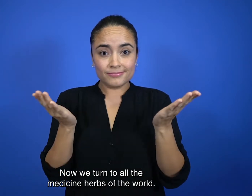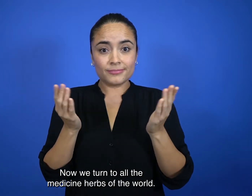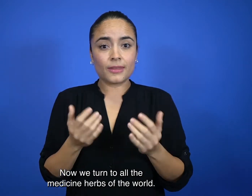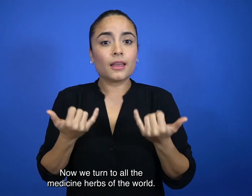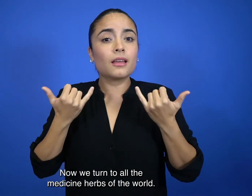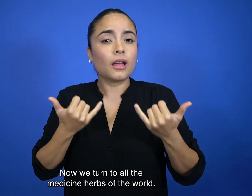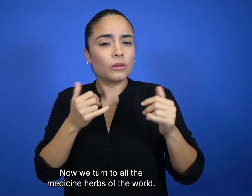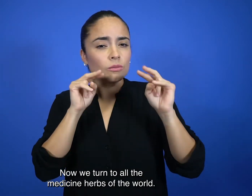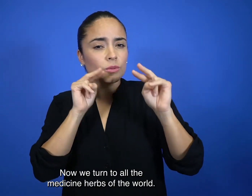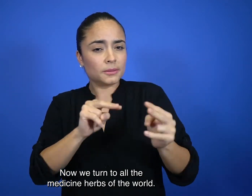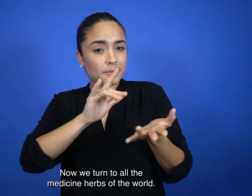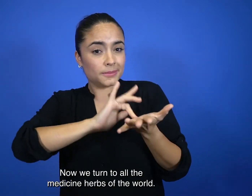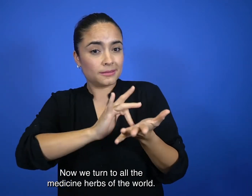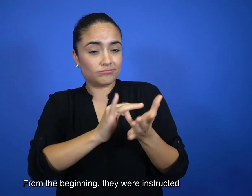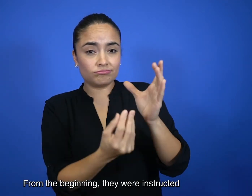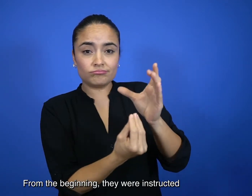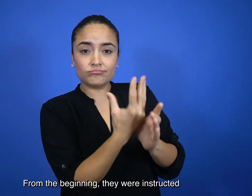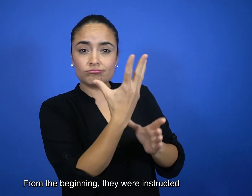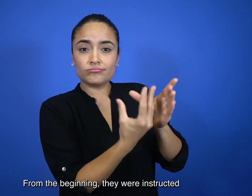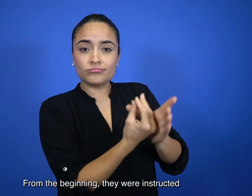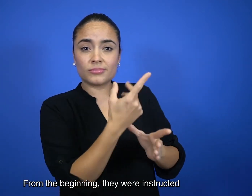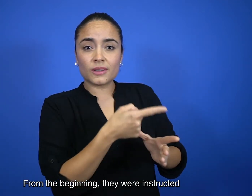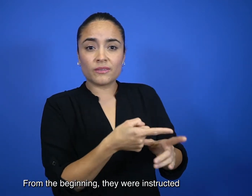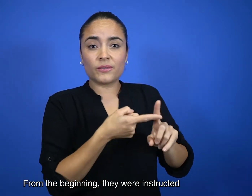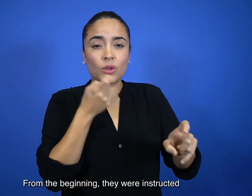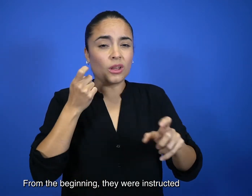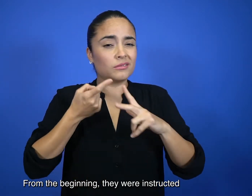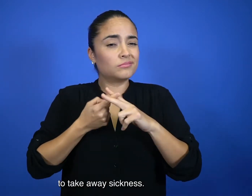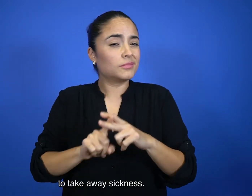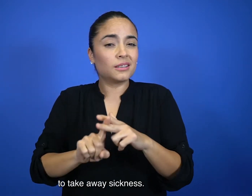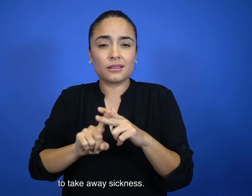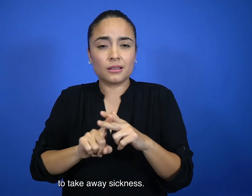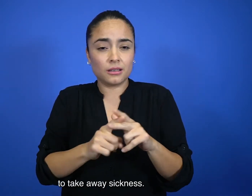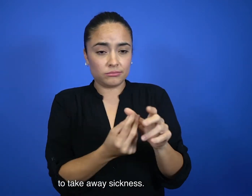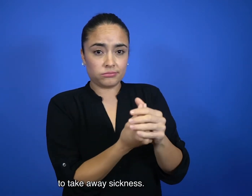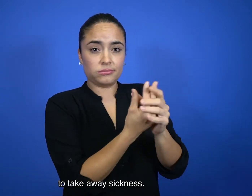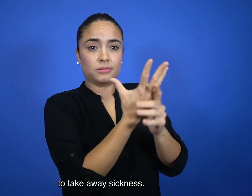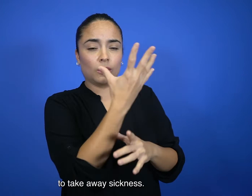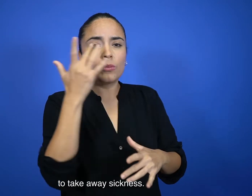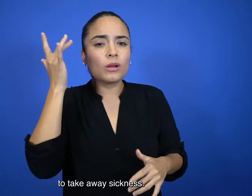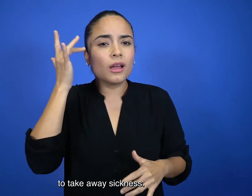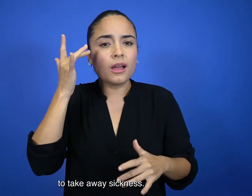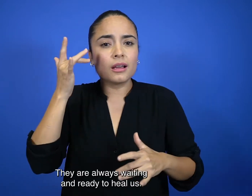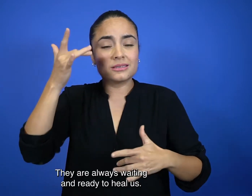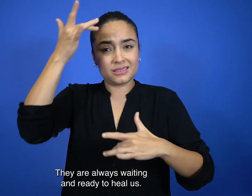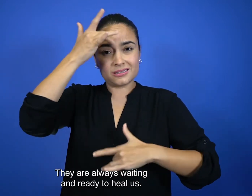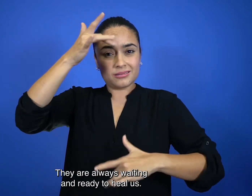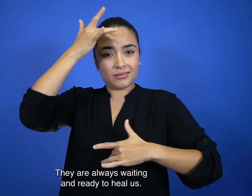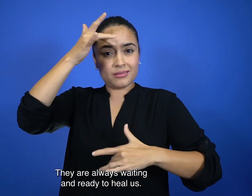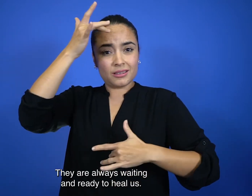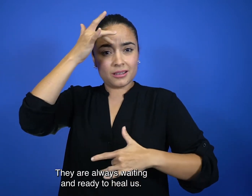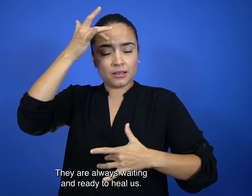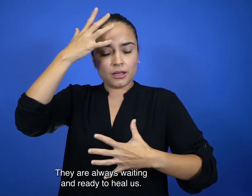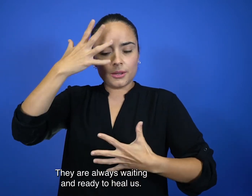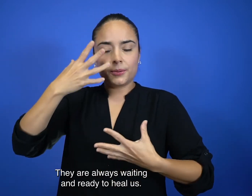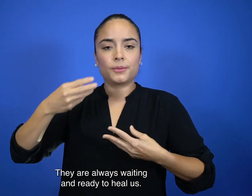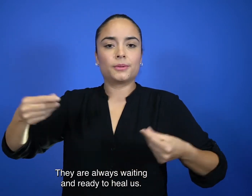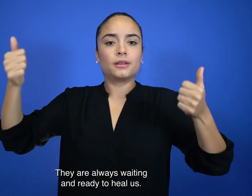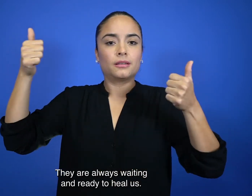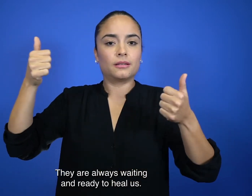herbs of the world. From the beginning, they were instructed to take away sickness. They are always waiting and ready to heal